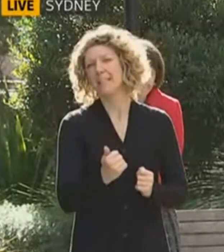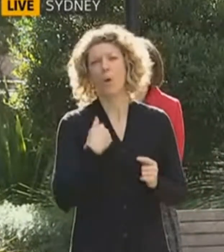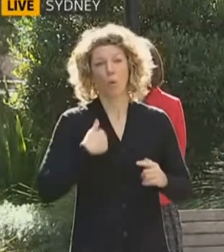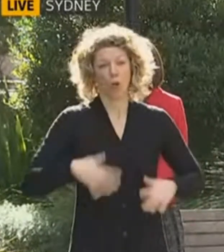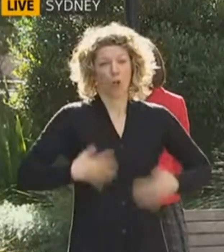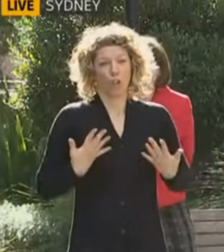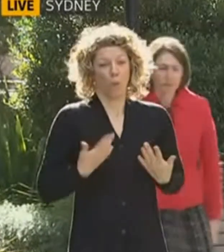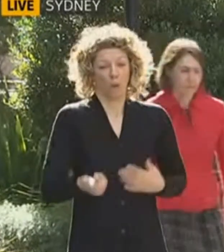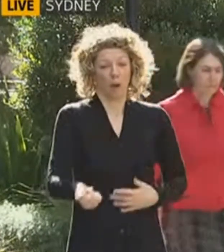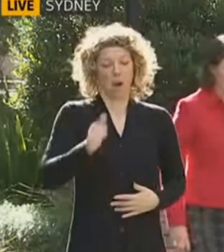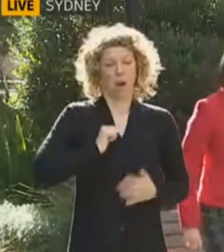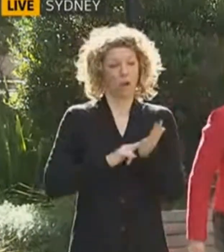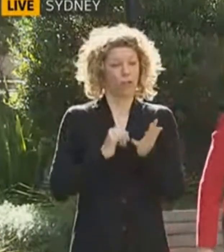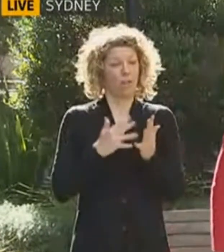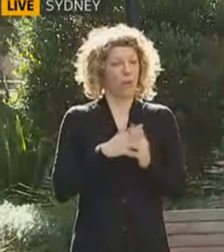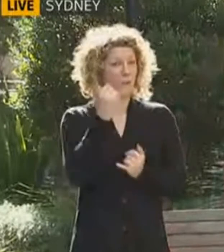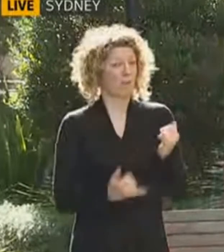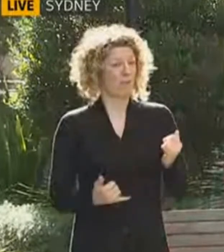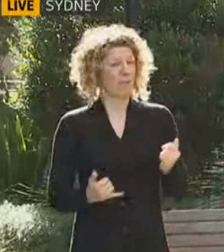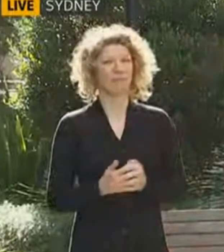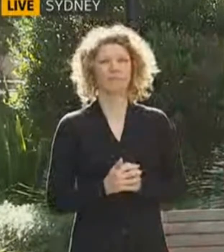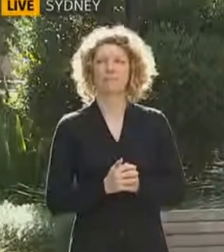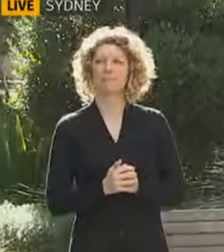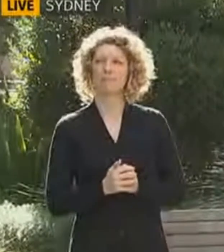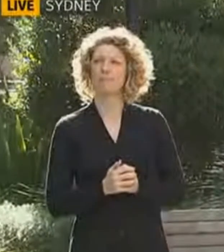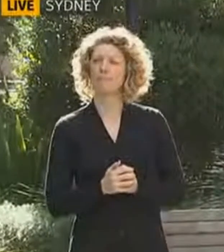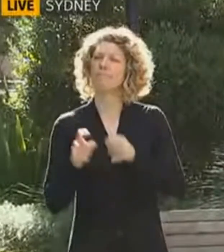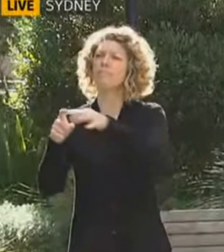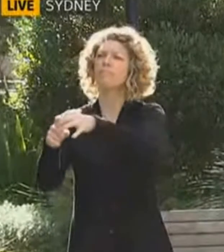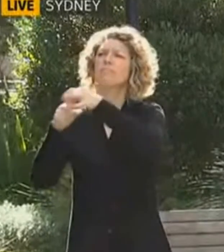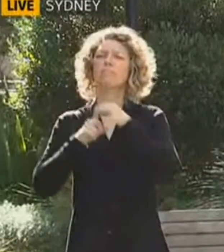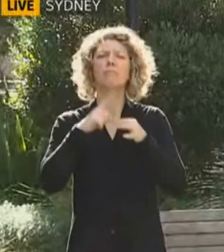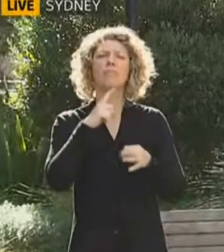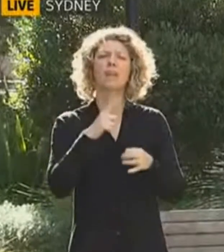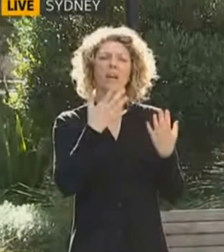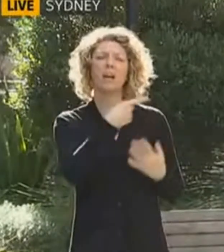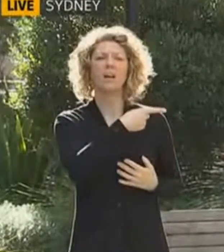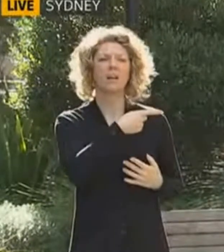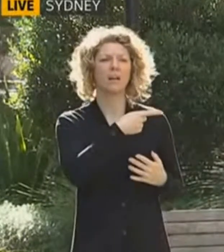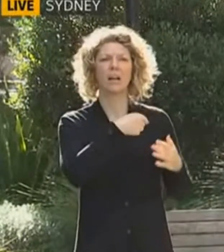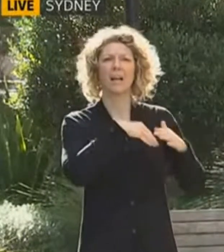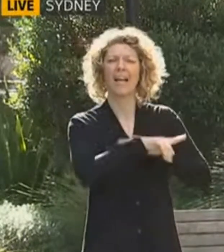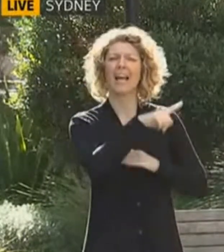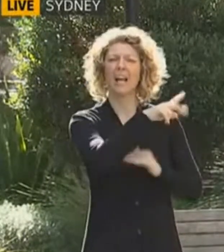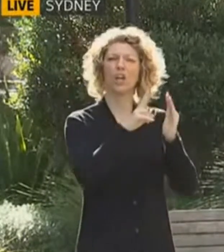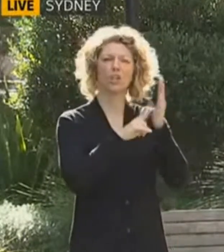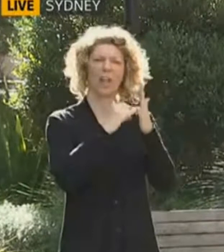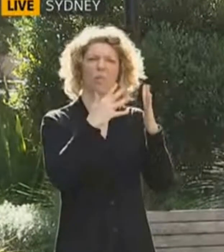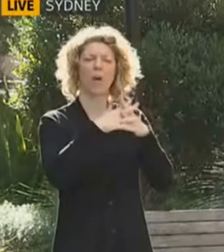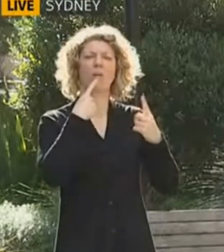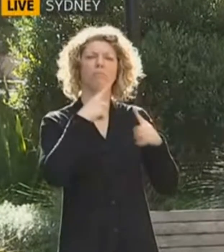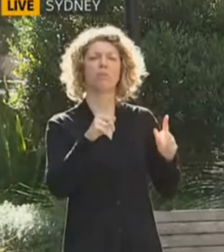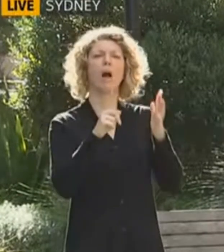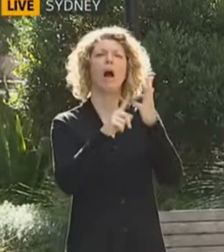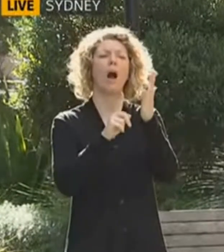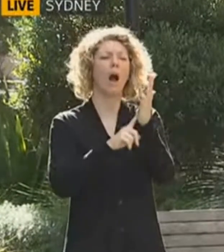that. Premier, can I just ask on another matter? The Powerhouse Museum, you announced on Saturday that you're no longer going to close and sell the Ultimo site. Why have you